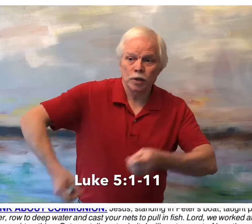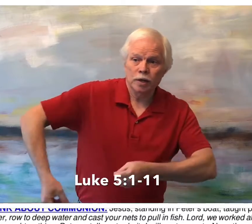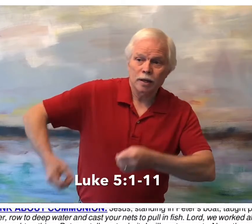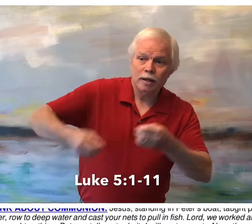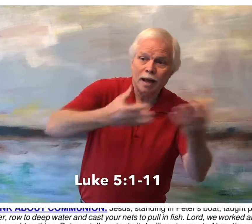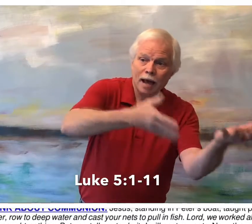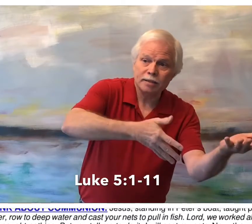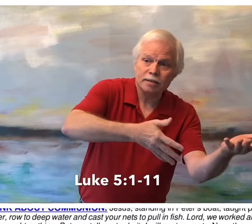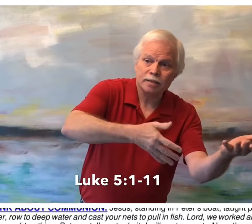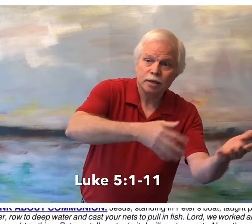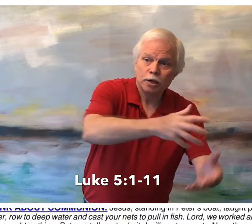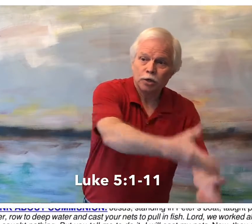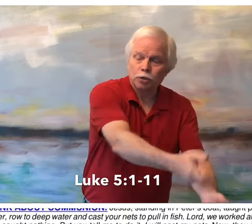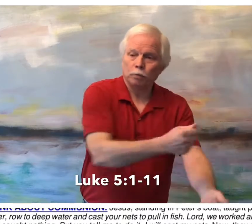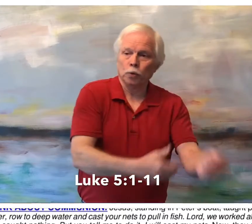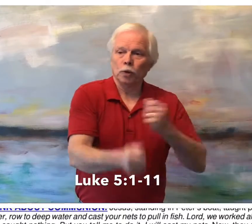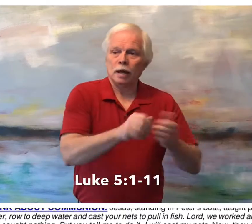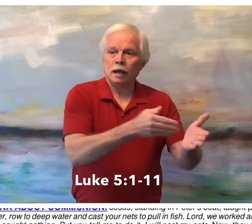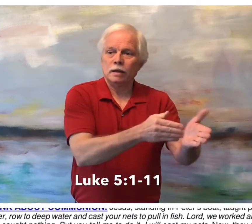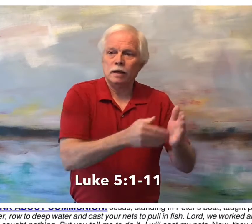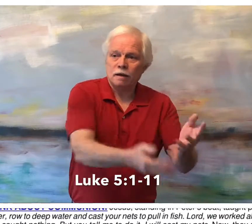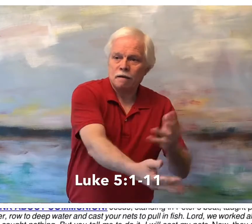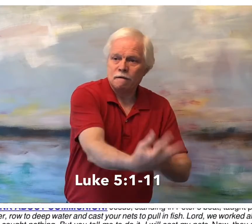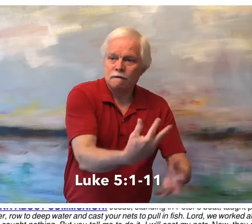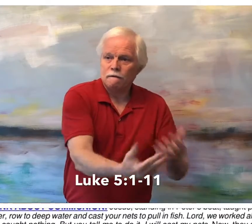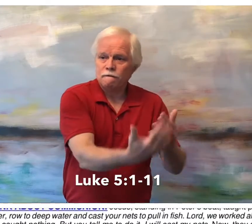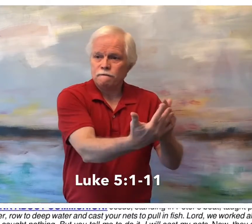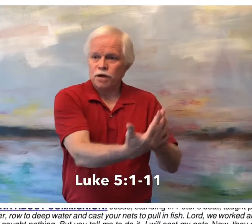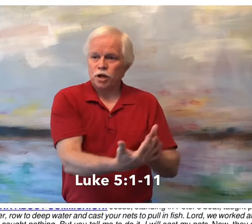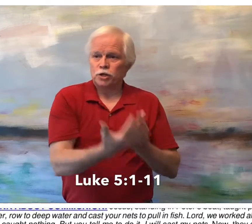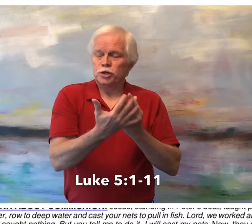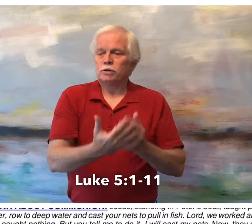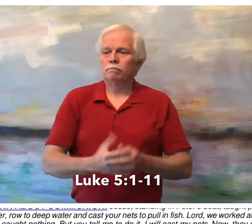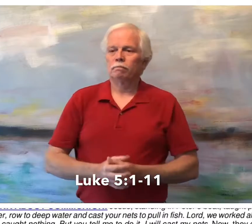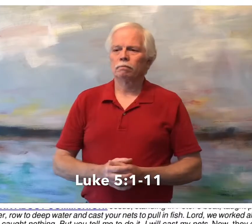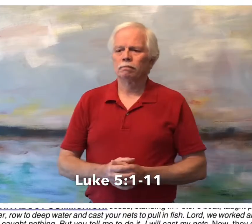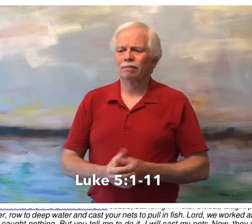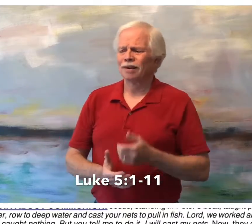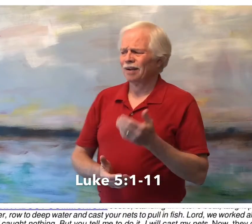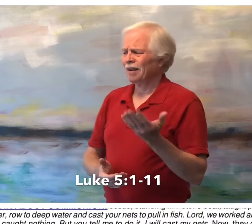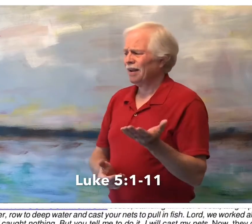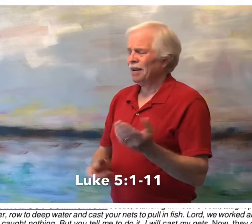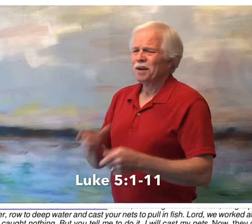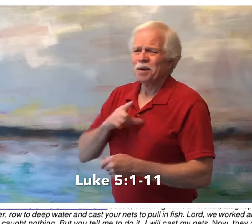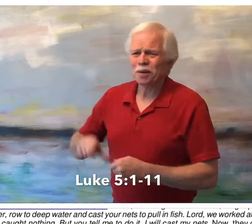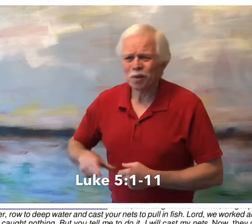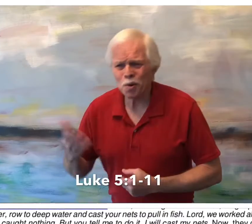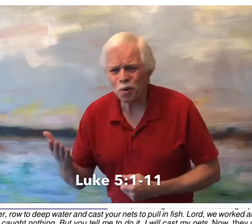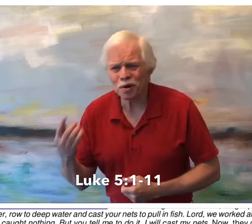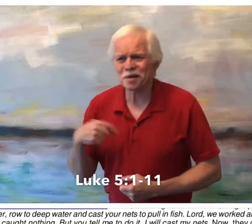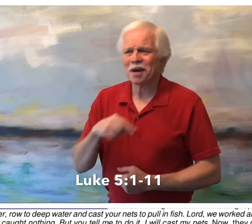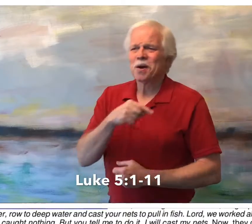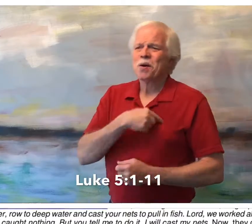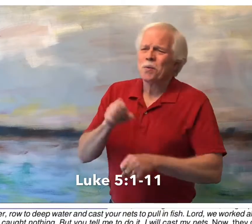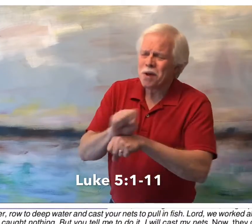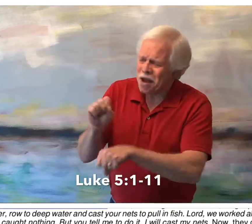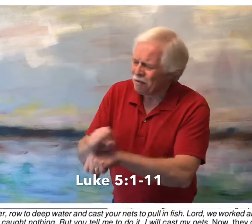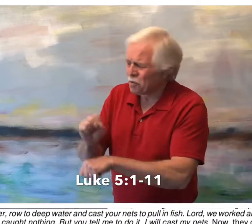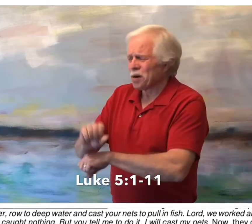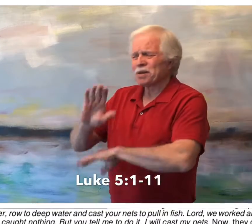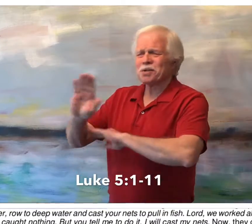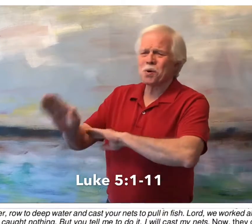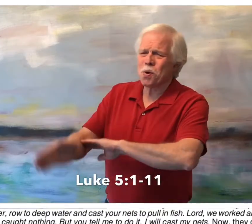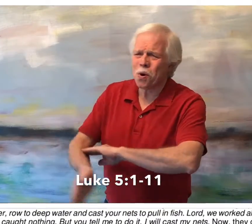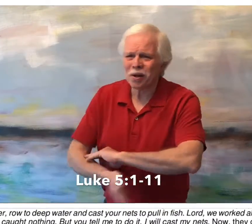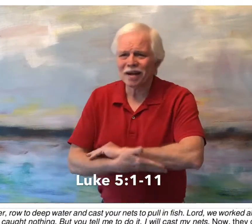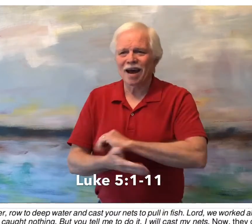your nets to pull in fish. Lord, we